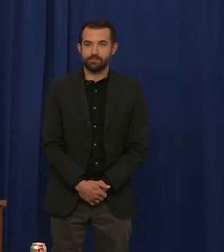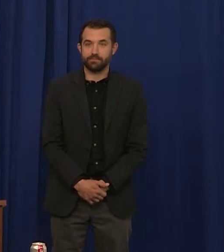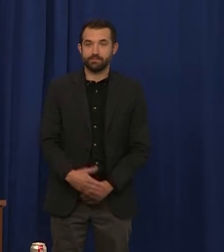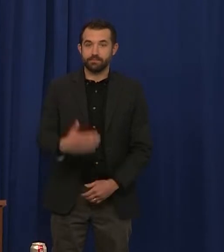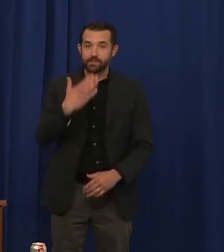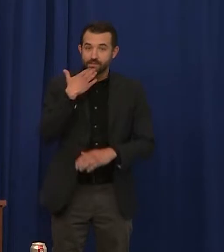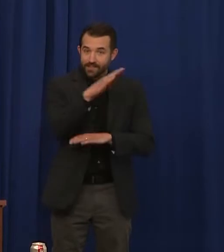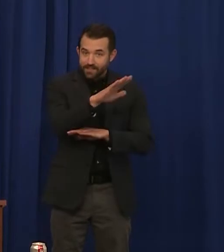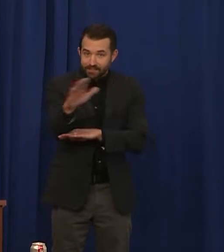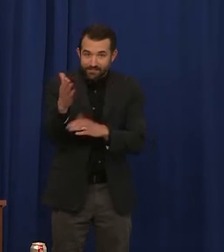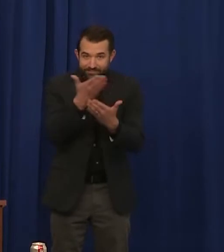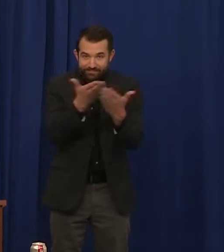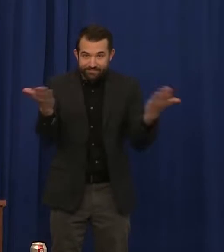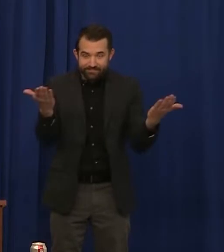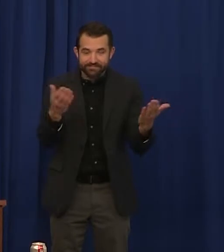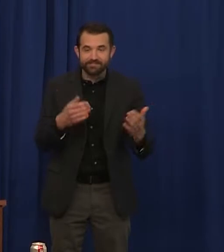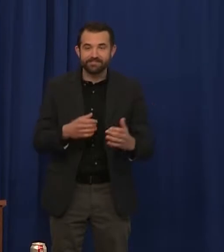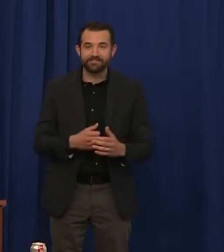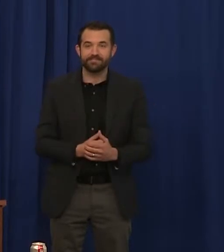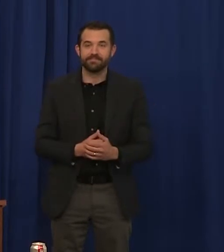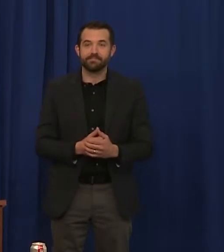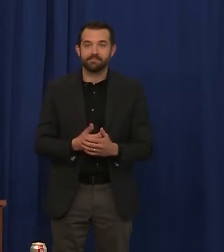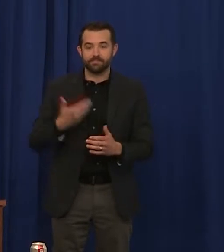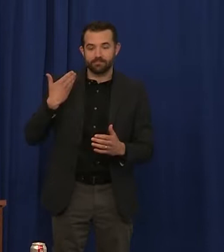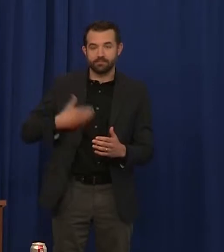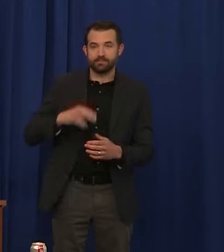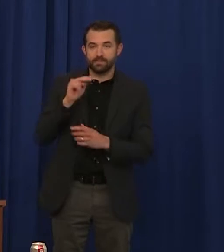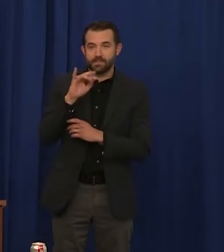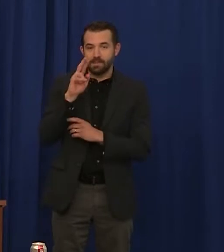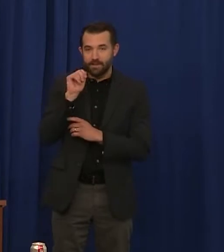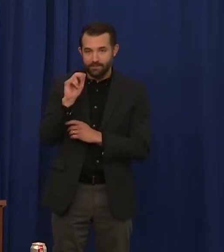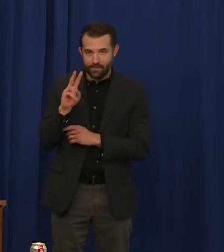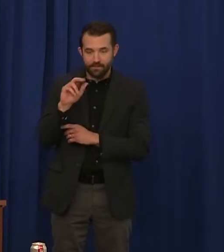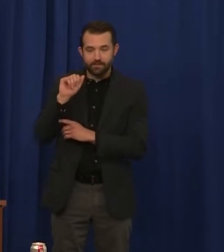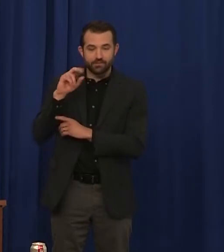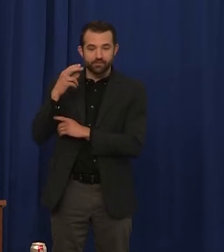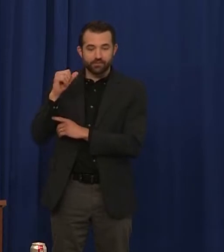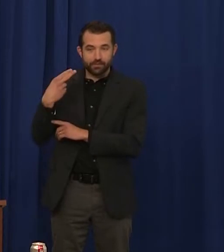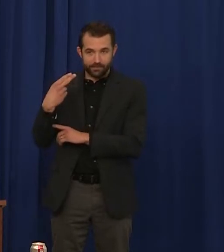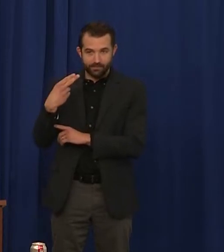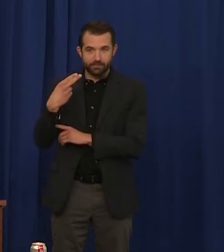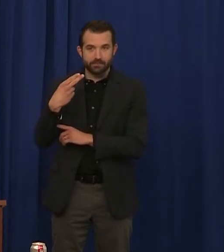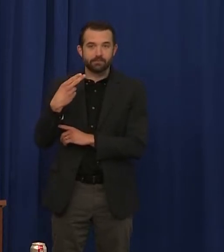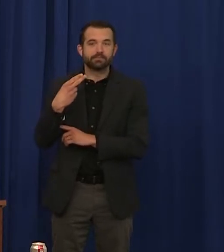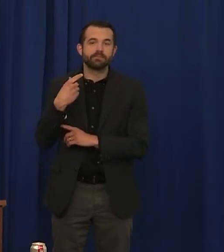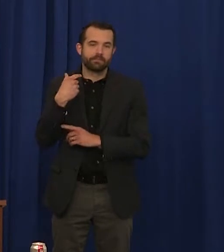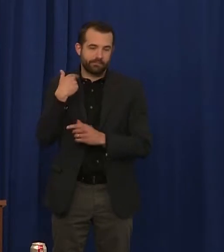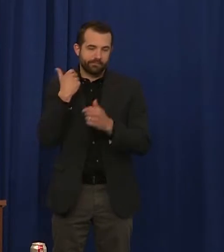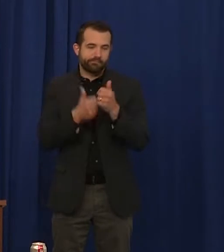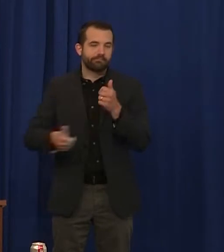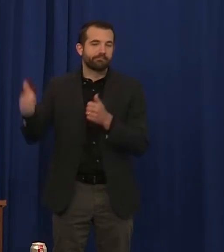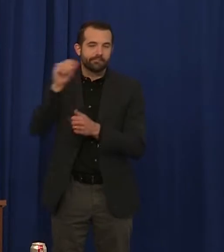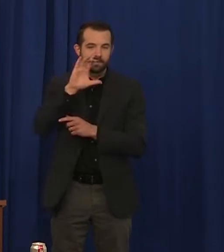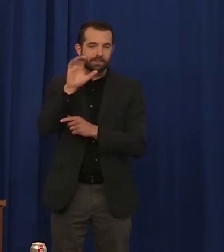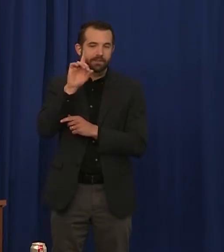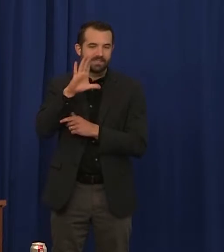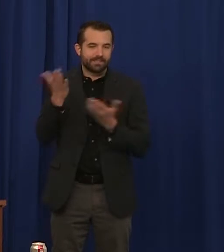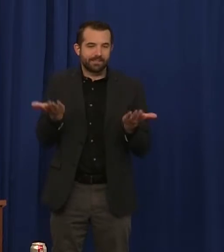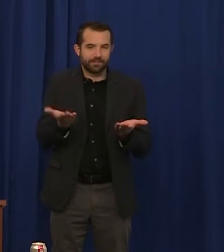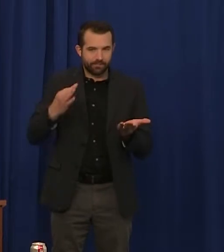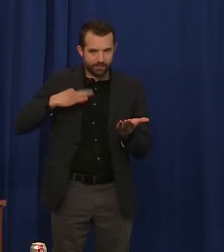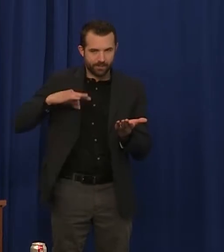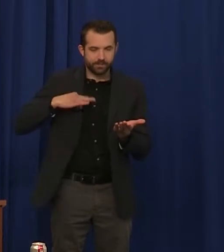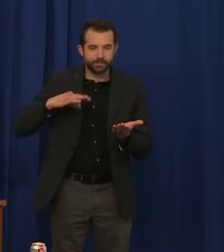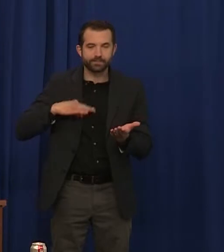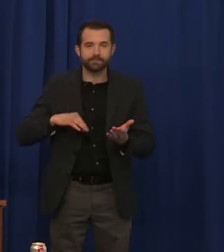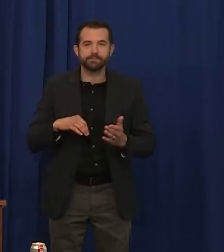Good afternoon, ladies and gentlemen. My name is Nirav Shah. I'm the director of the State of Maine Center for Disease Control and Prevention.